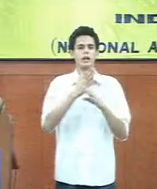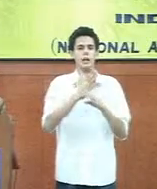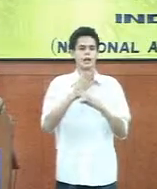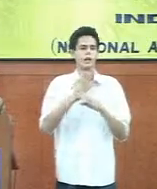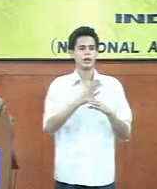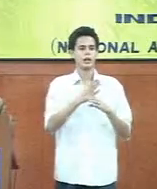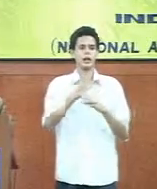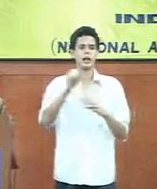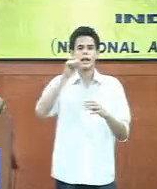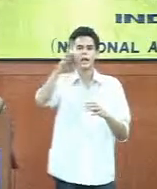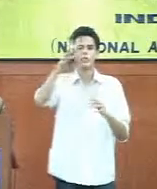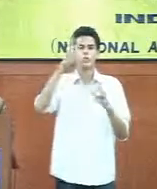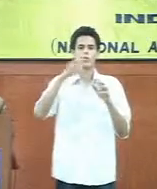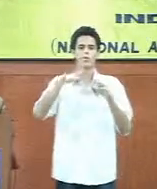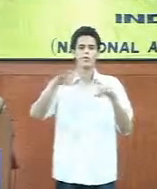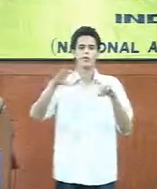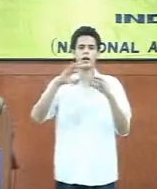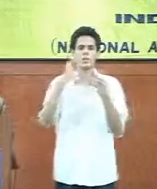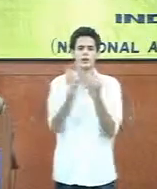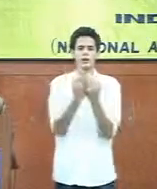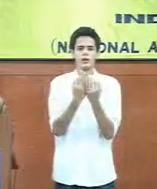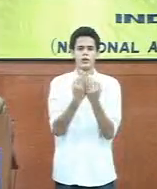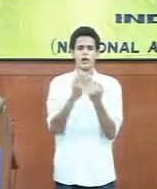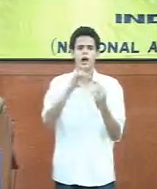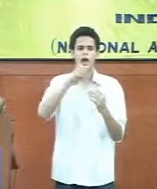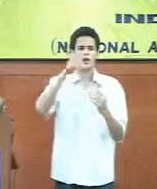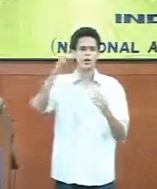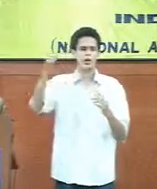in the Hindu undivided family, as also in other properties.